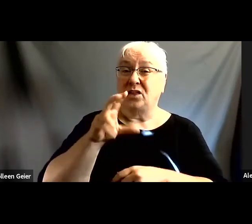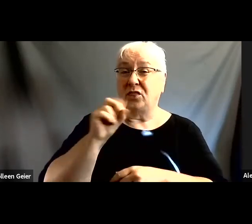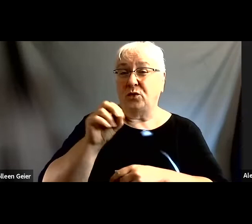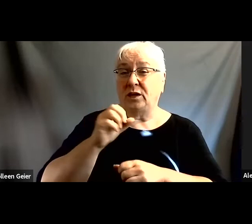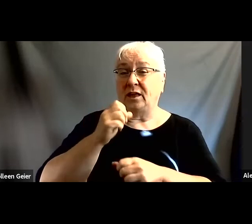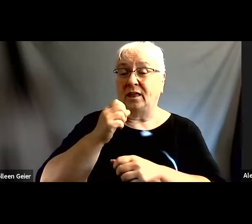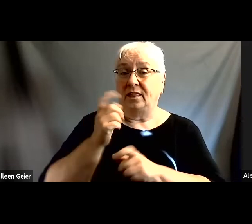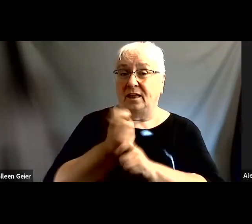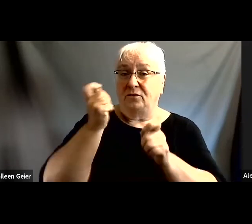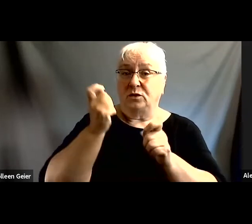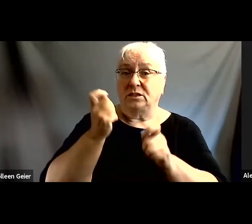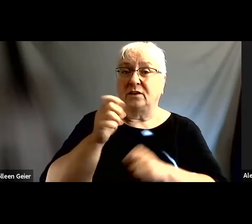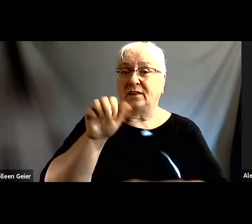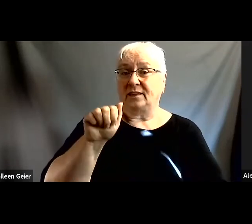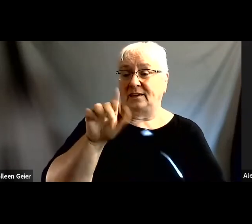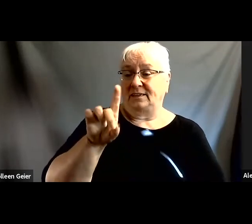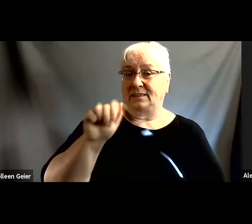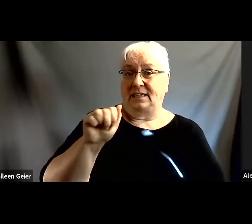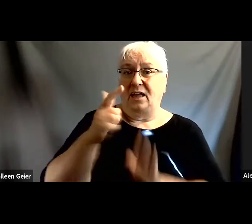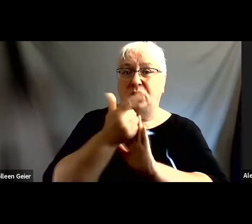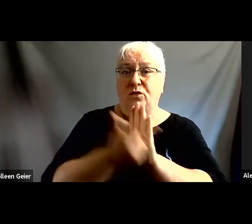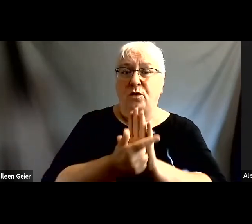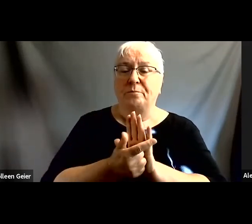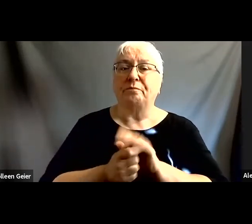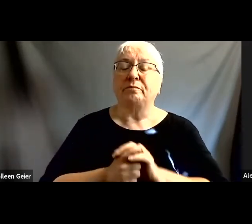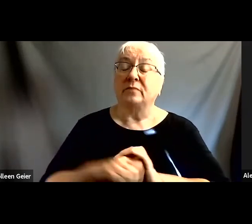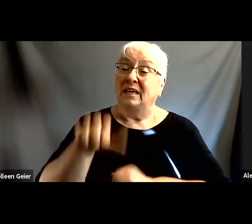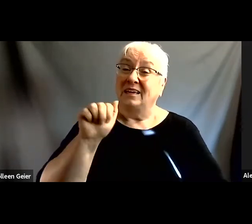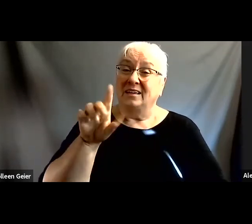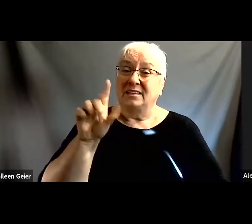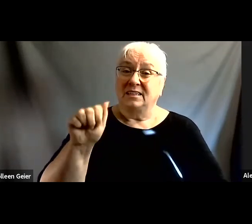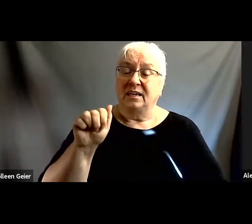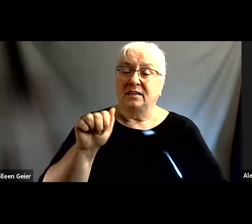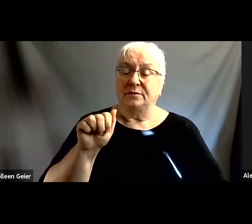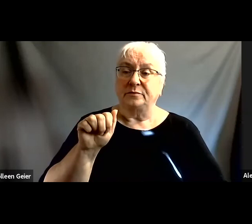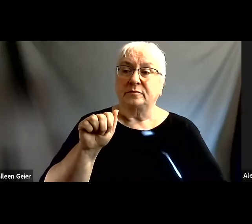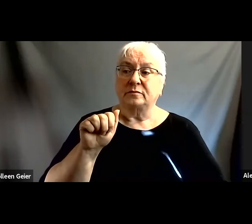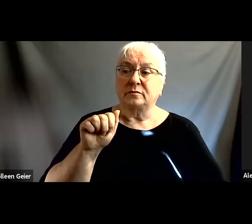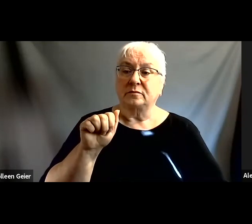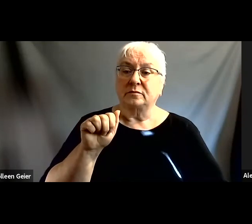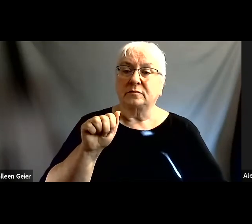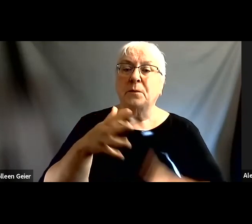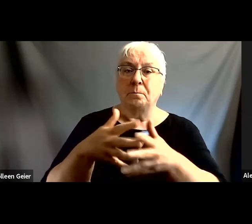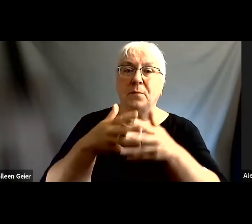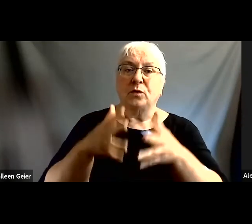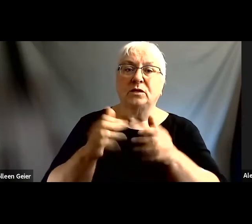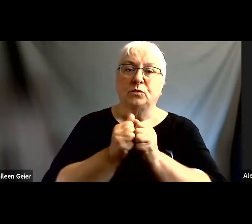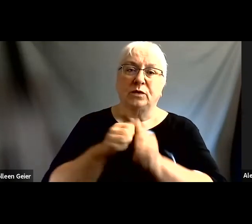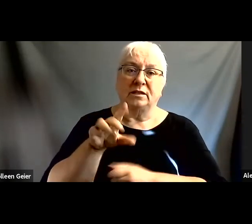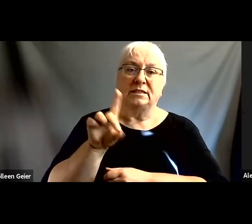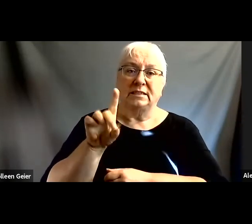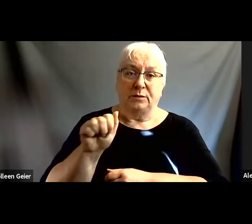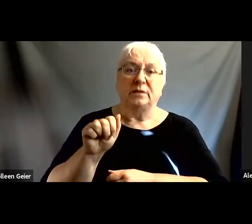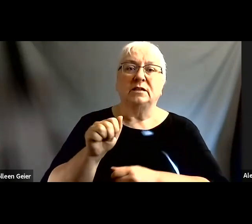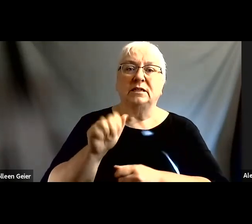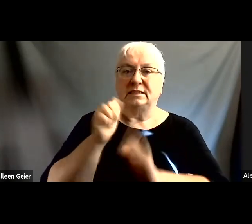the Americans with Disabilities Act. The Americans with Disabilities Act, the ADA, was, of course, the most